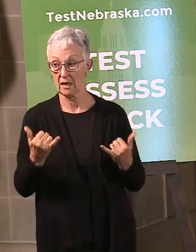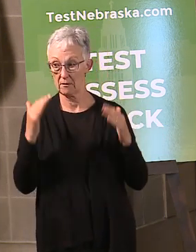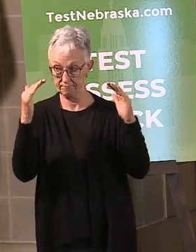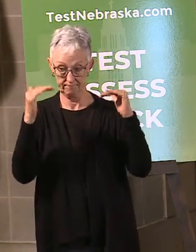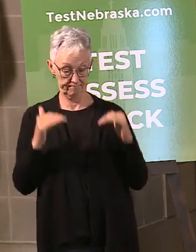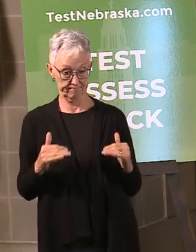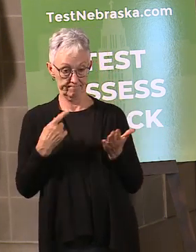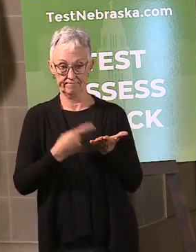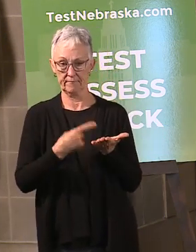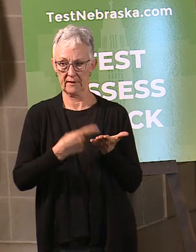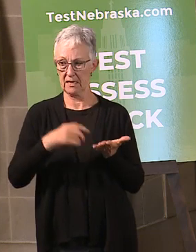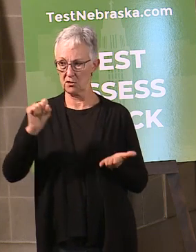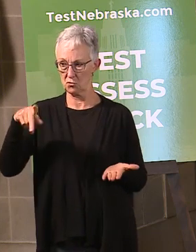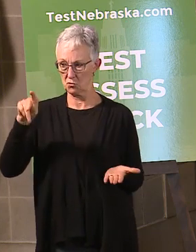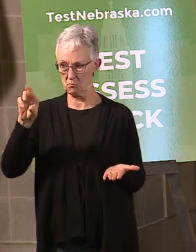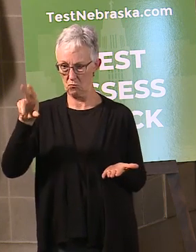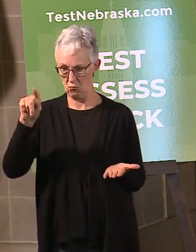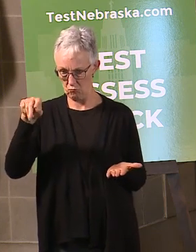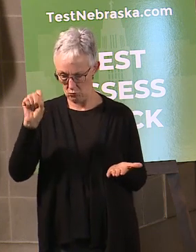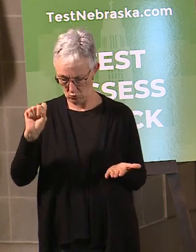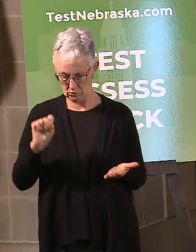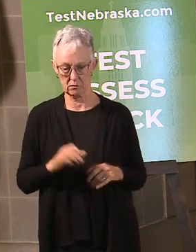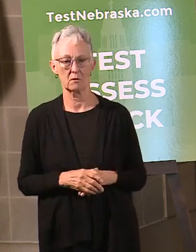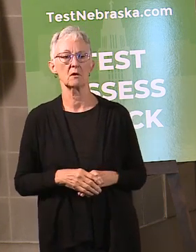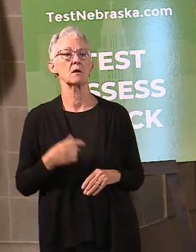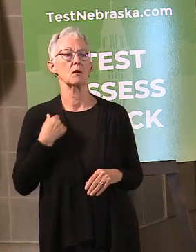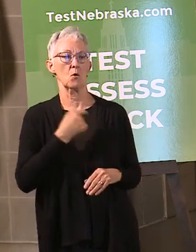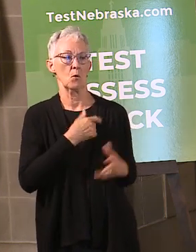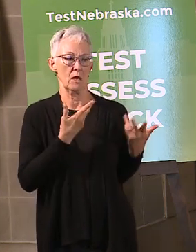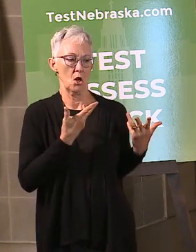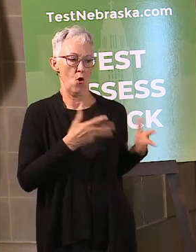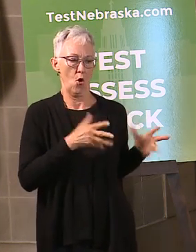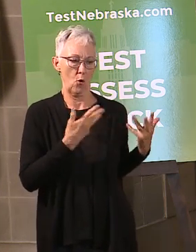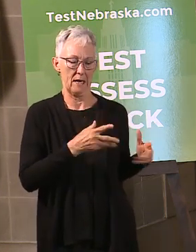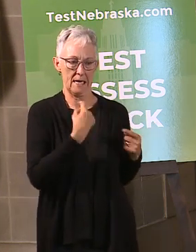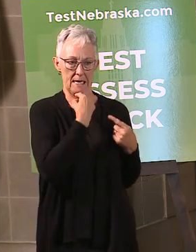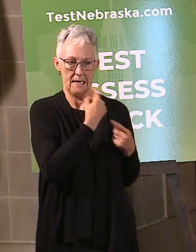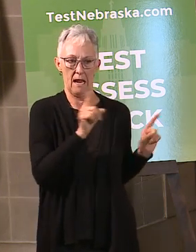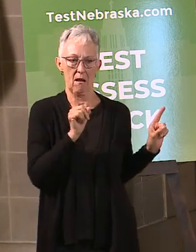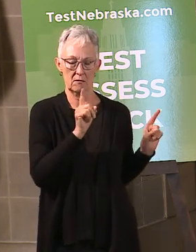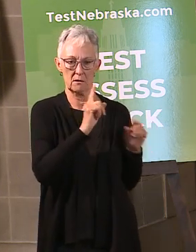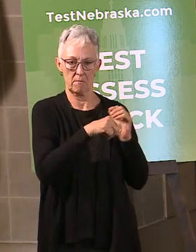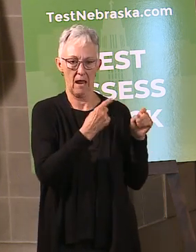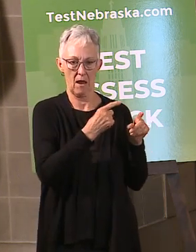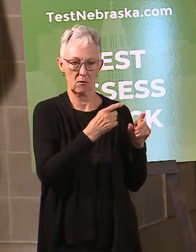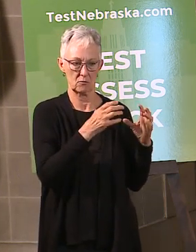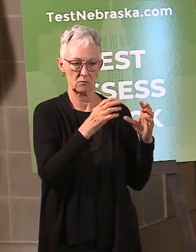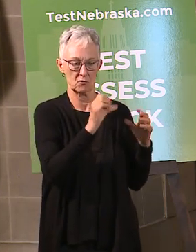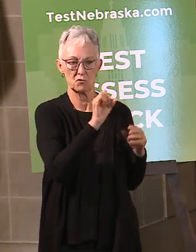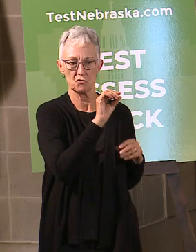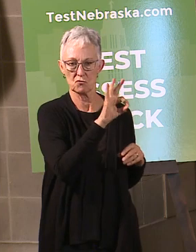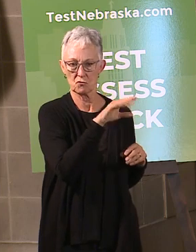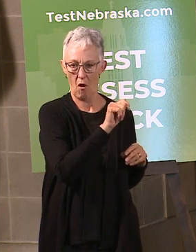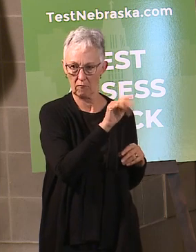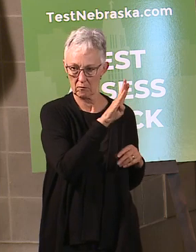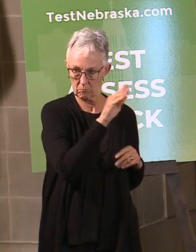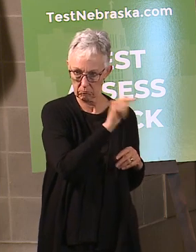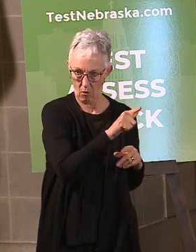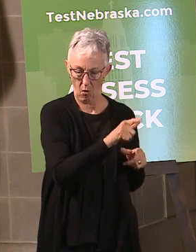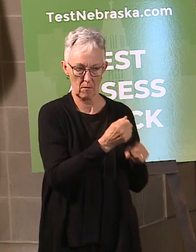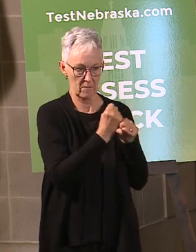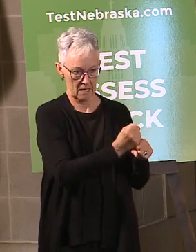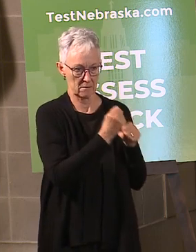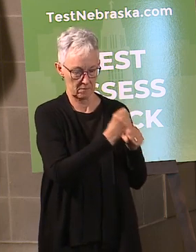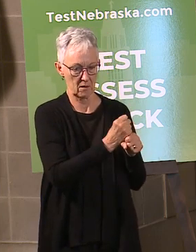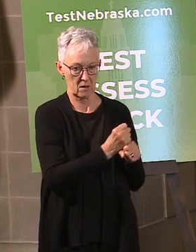regard to baseball and softball on May 11th with regard to how those could go. And our DHM will include